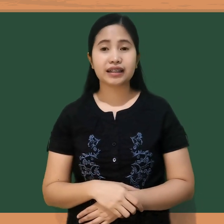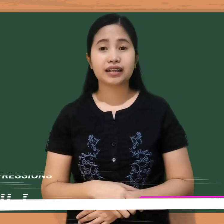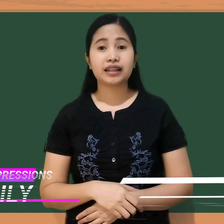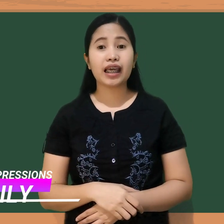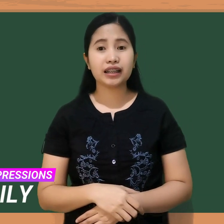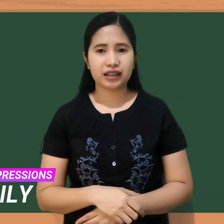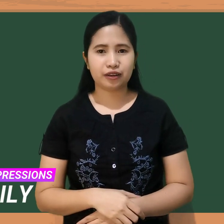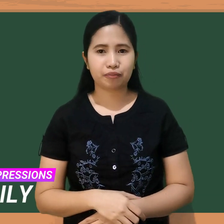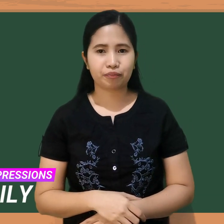is daily.